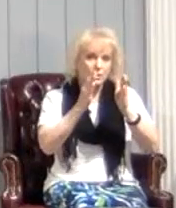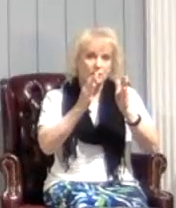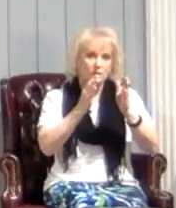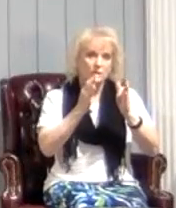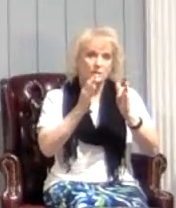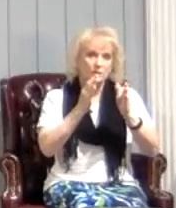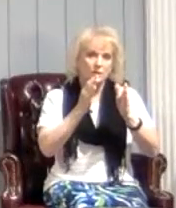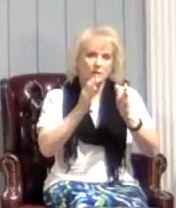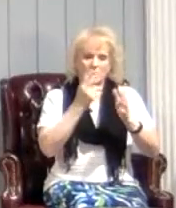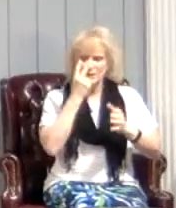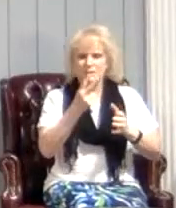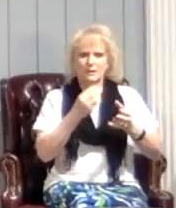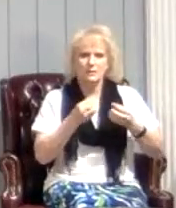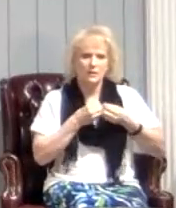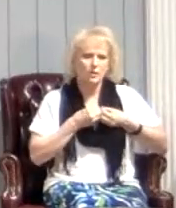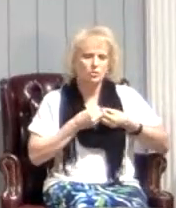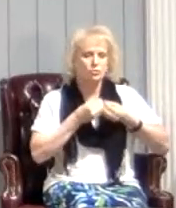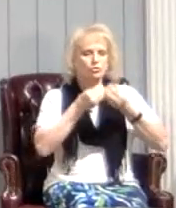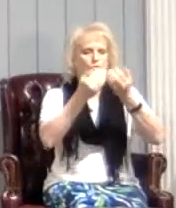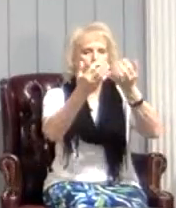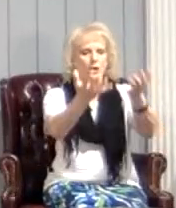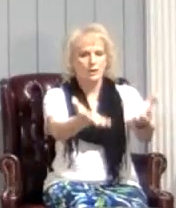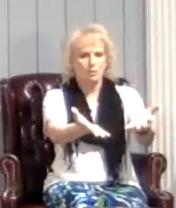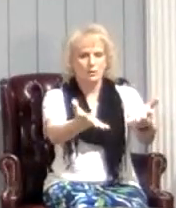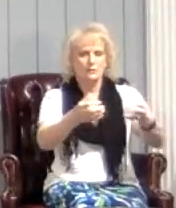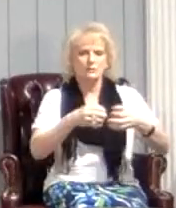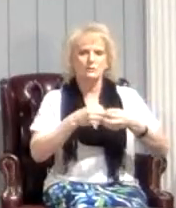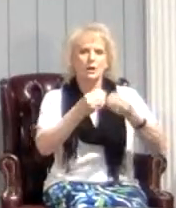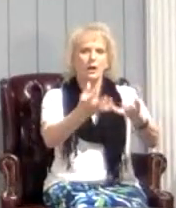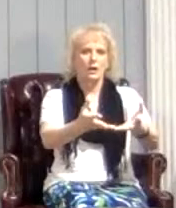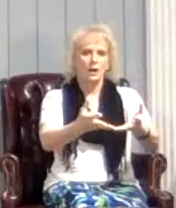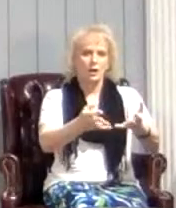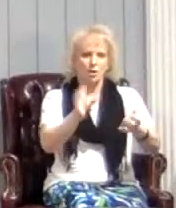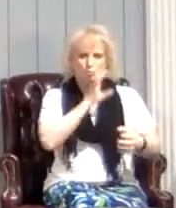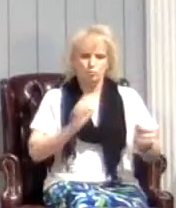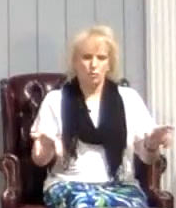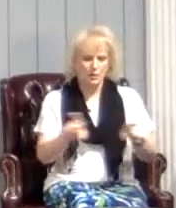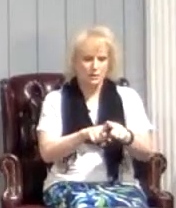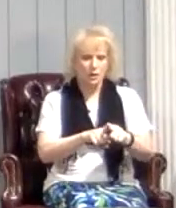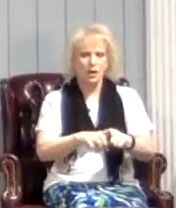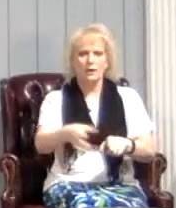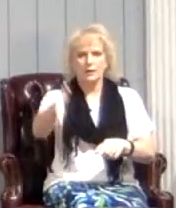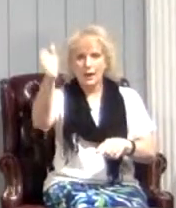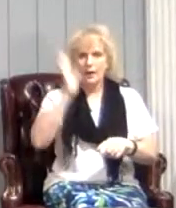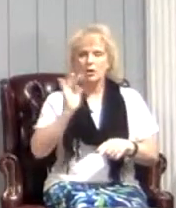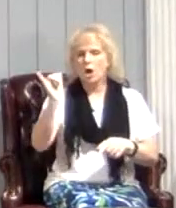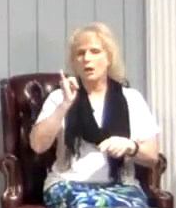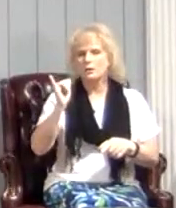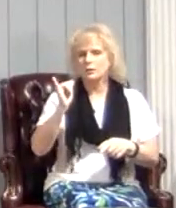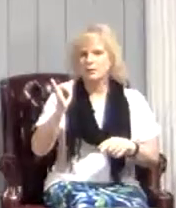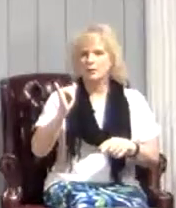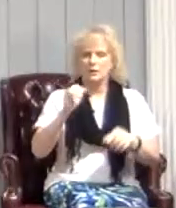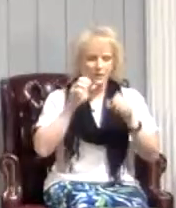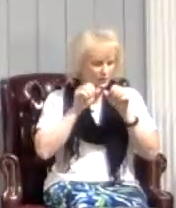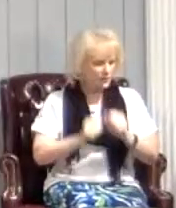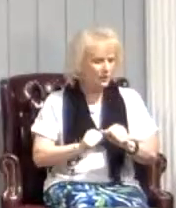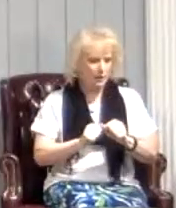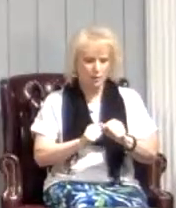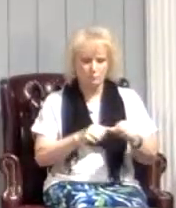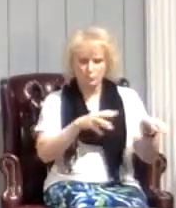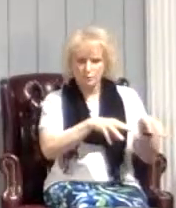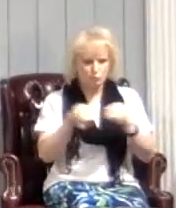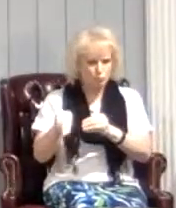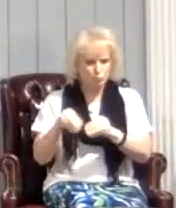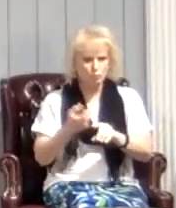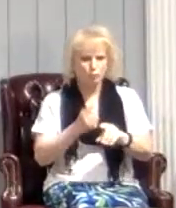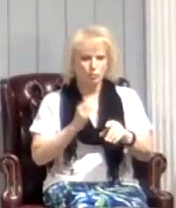that he's generous. He sees that he's Christ-like and godly and that he cannot be moved from his testimony. He